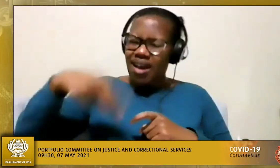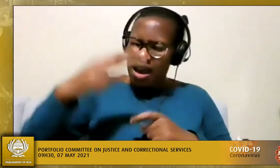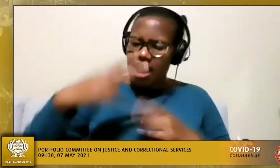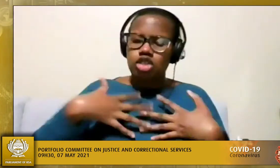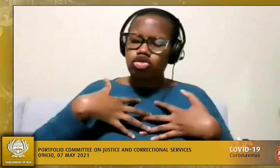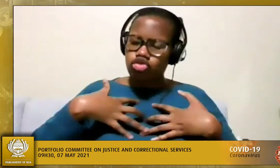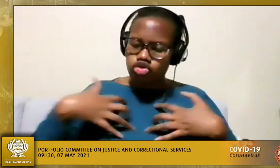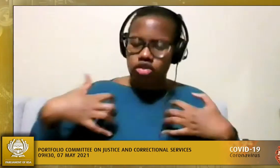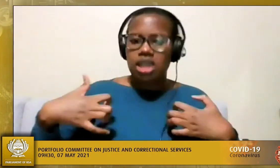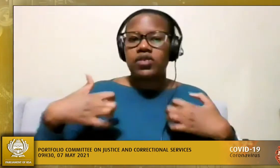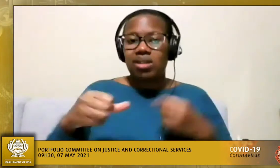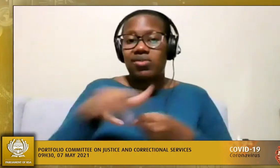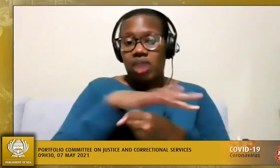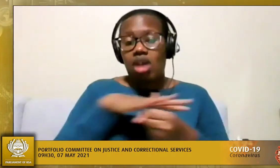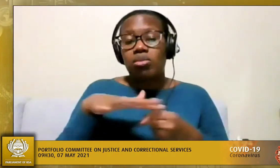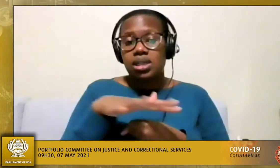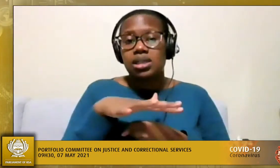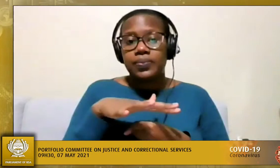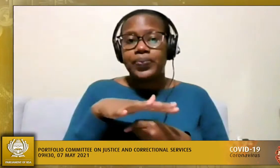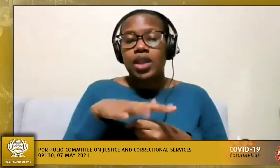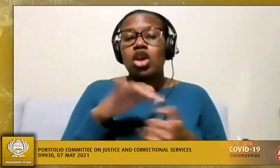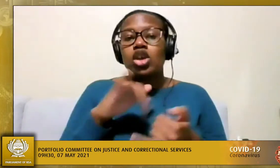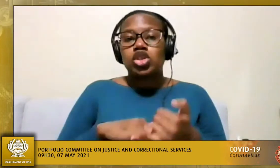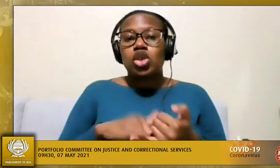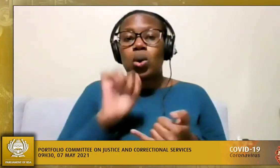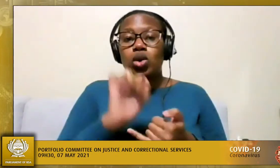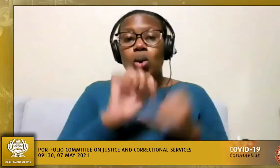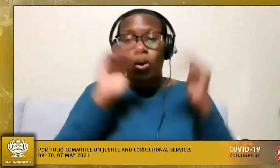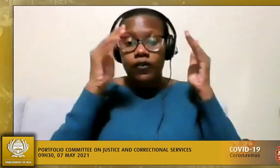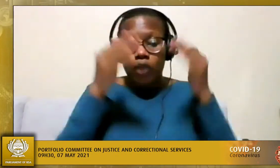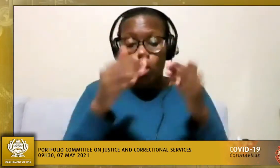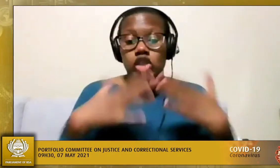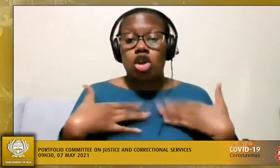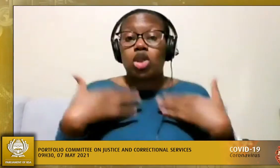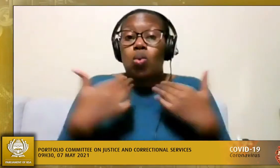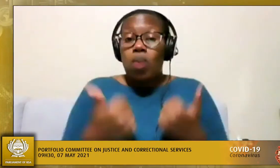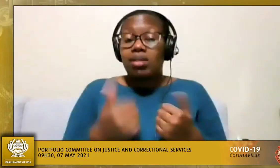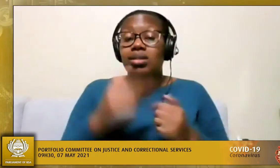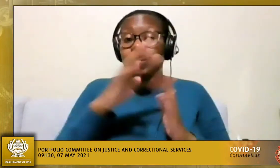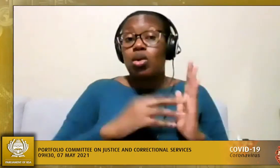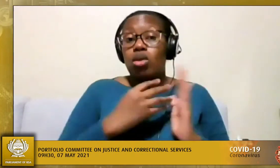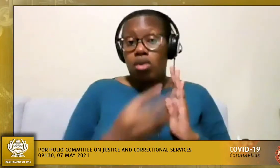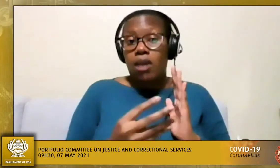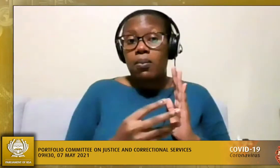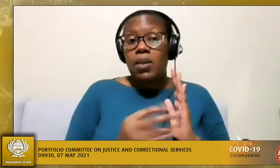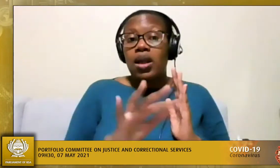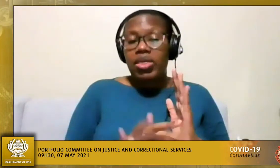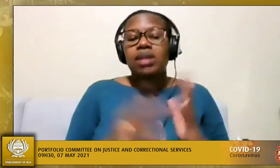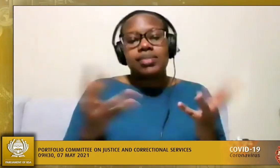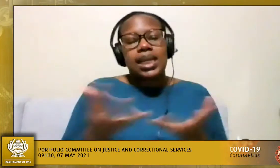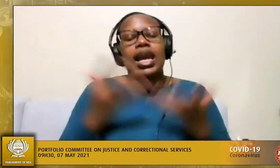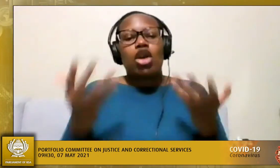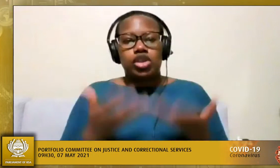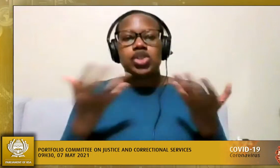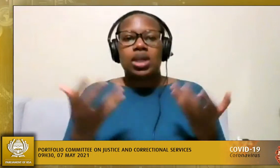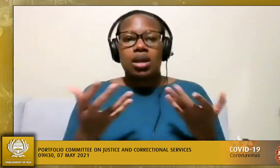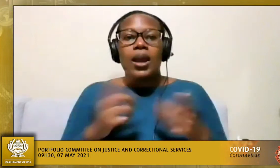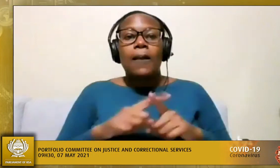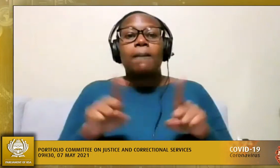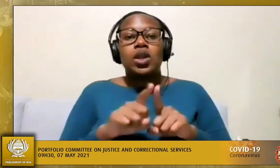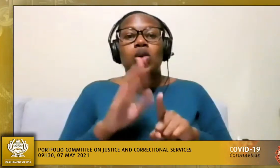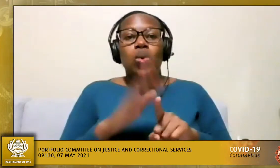stressed environment so your focus on the wellness program is quite encouraging but also